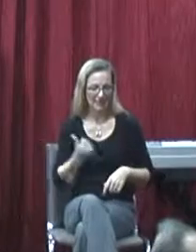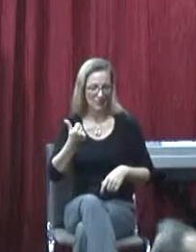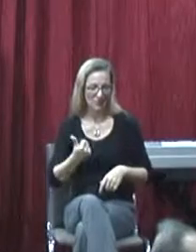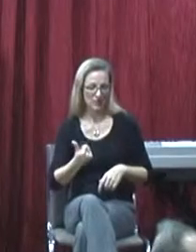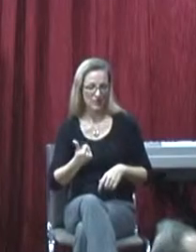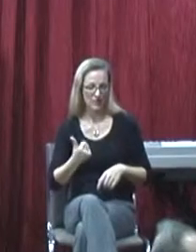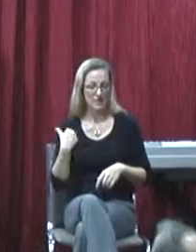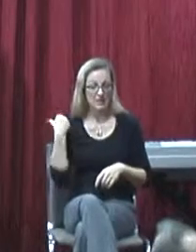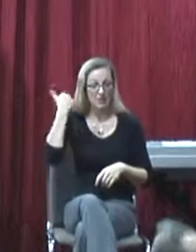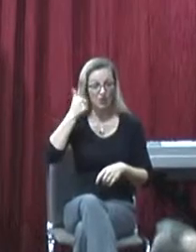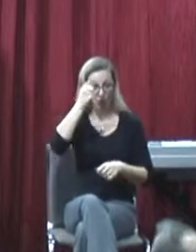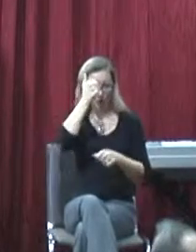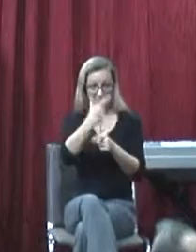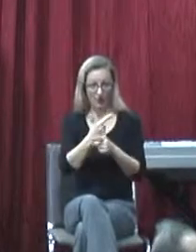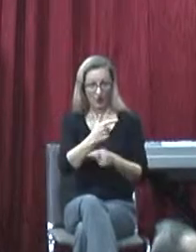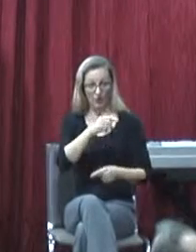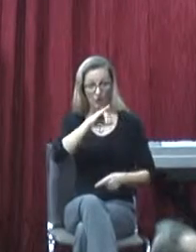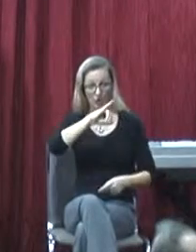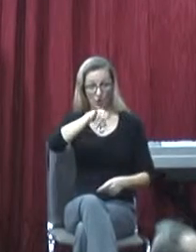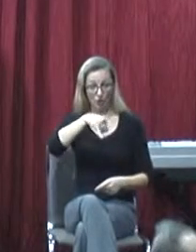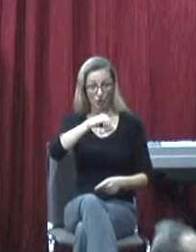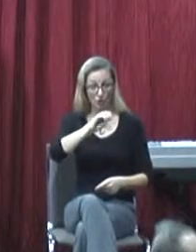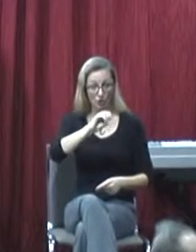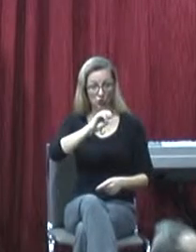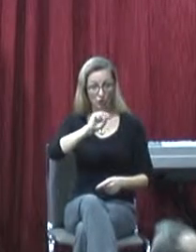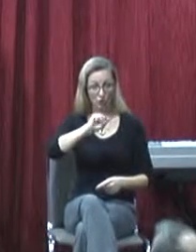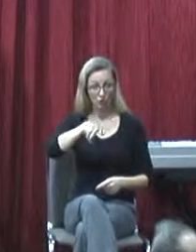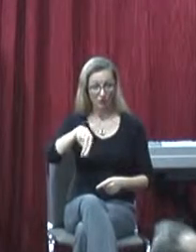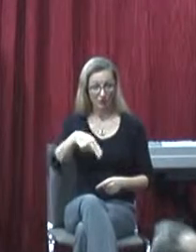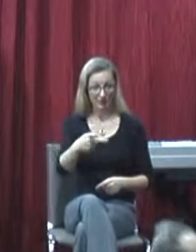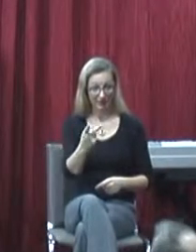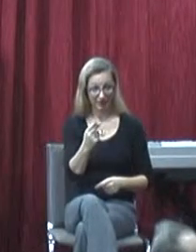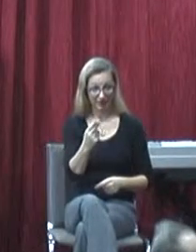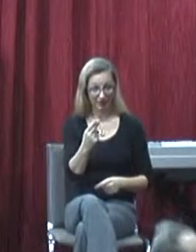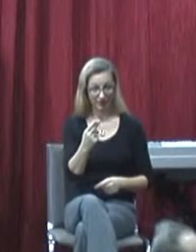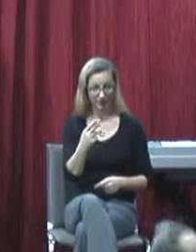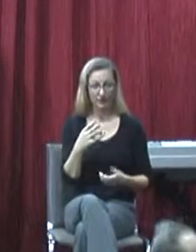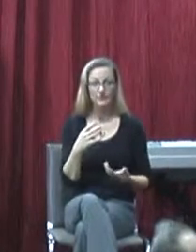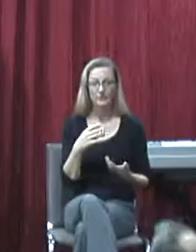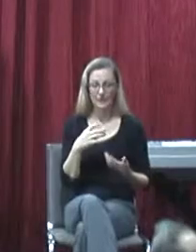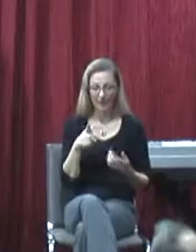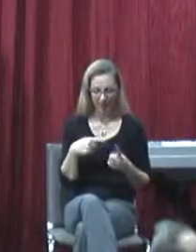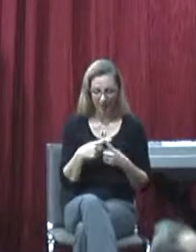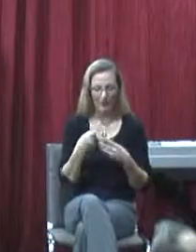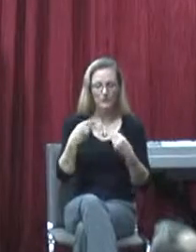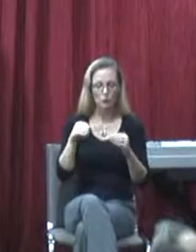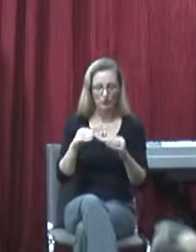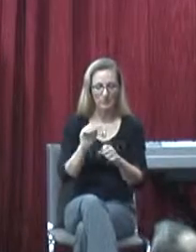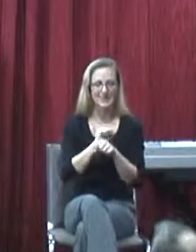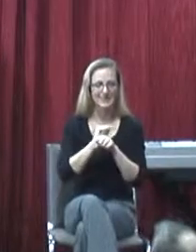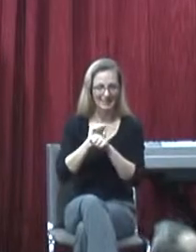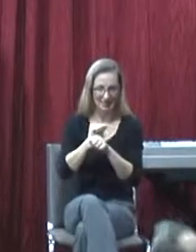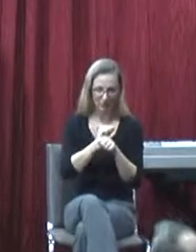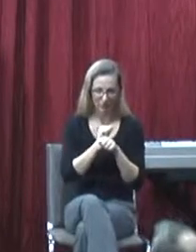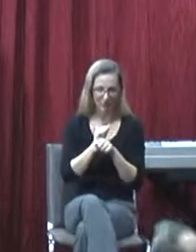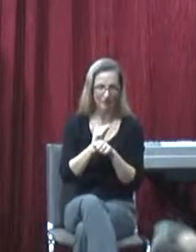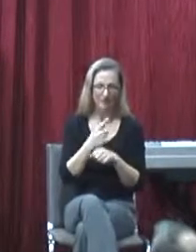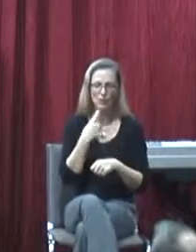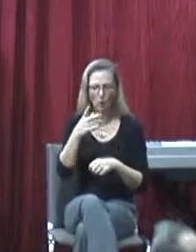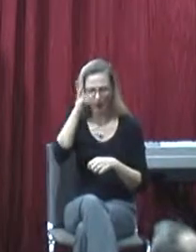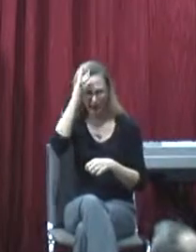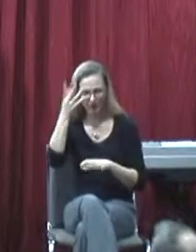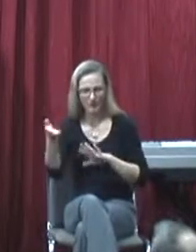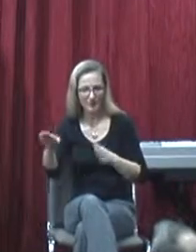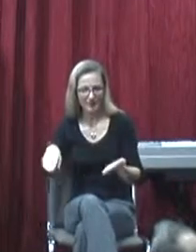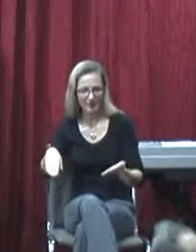brother, Joseph. And they schemed and lied to their father and sold him into slavery. So all of this happened. And